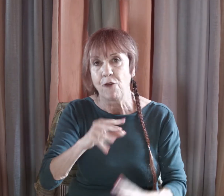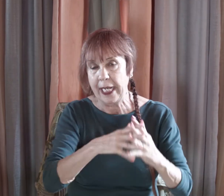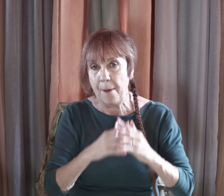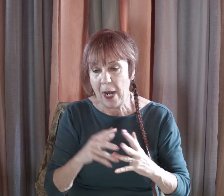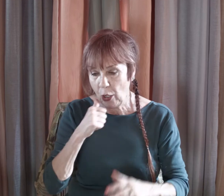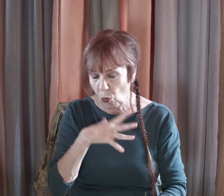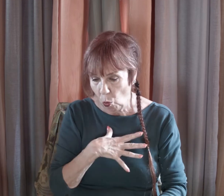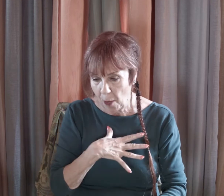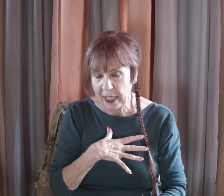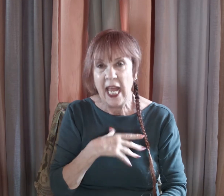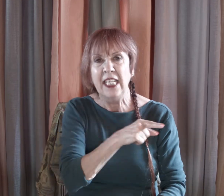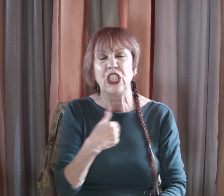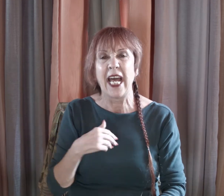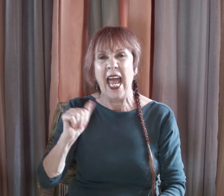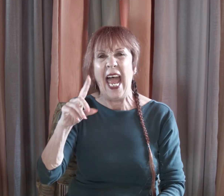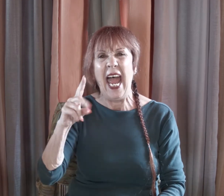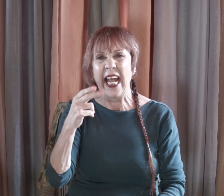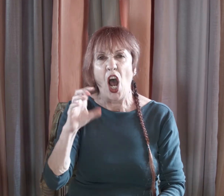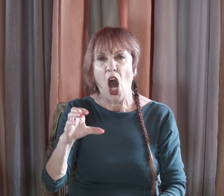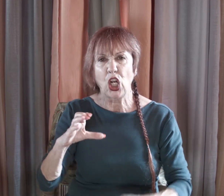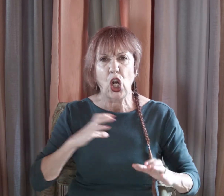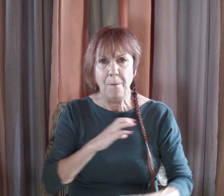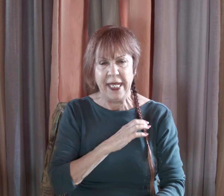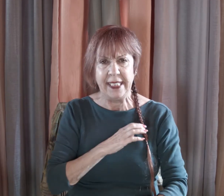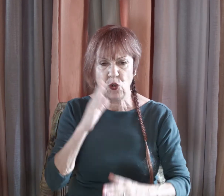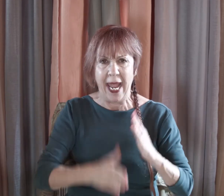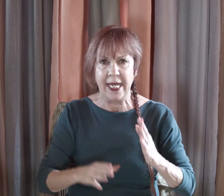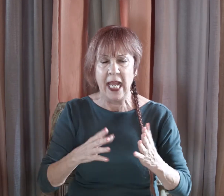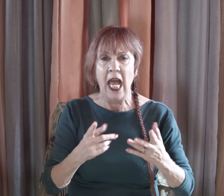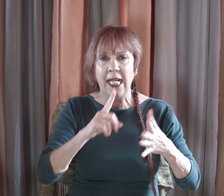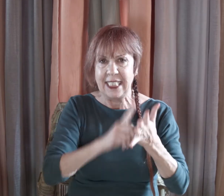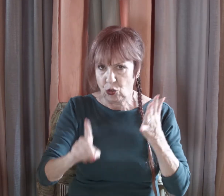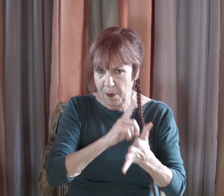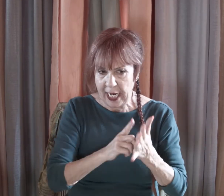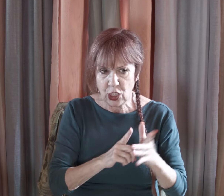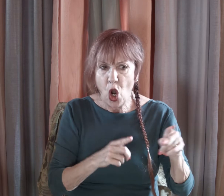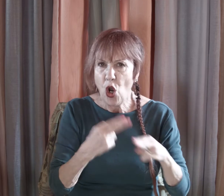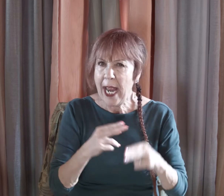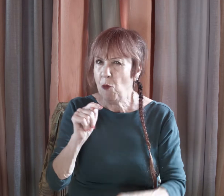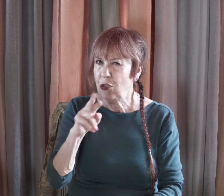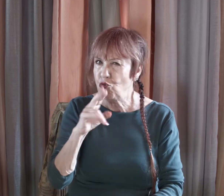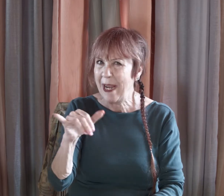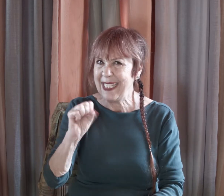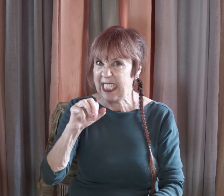African-American young woman leading something called the Ad Hoc Committee to End Discrimination. And her name was Tracy Sims. And she began